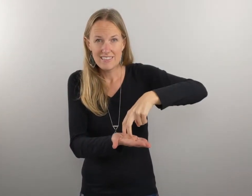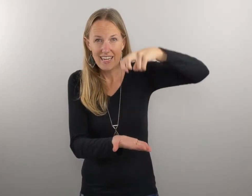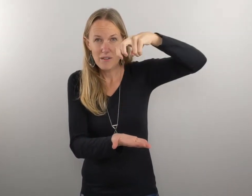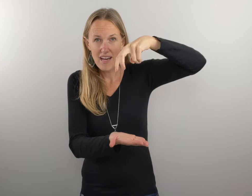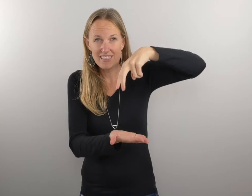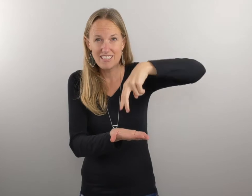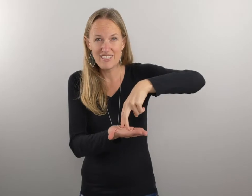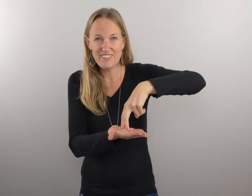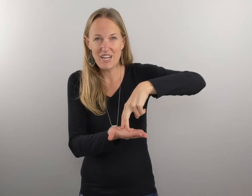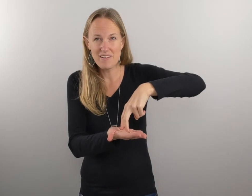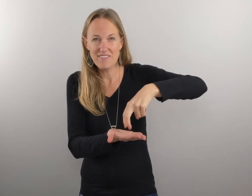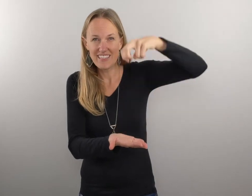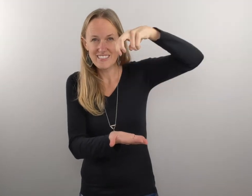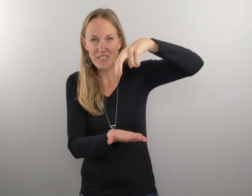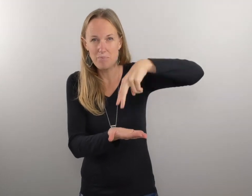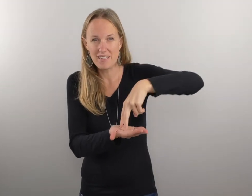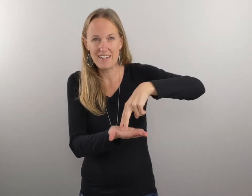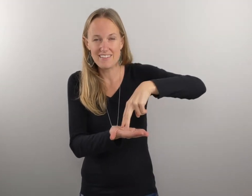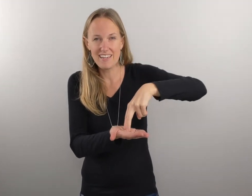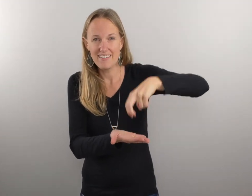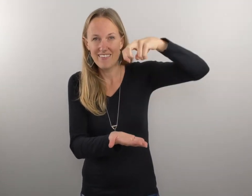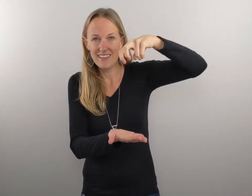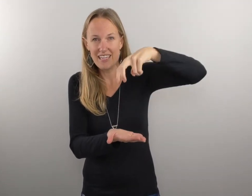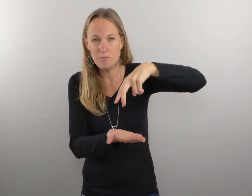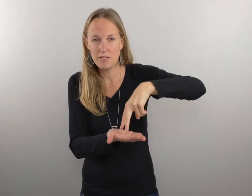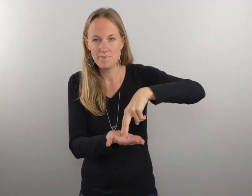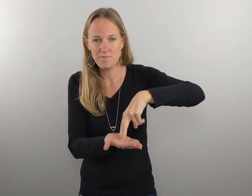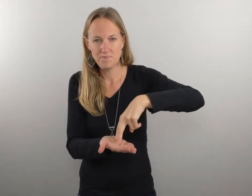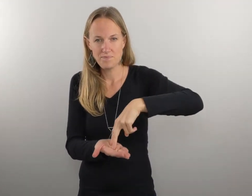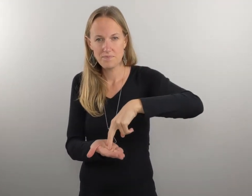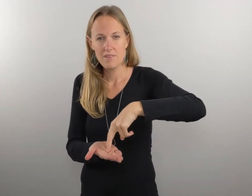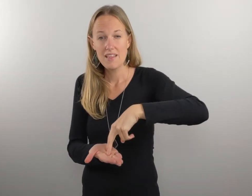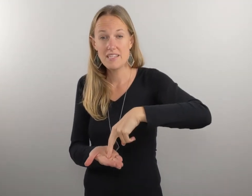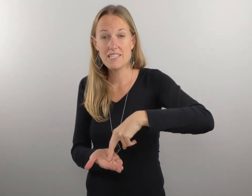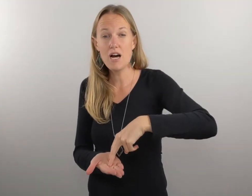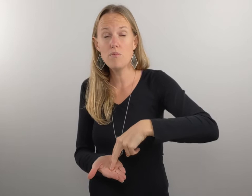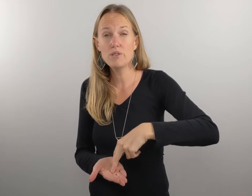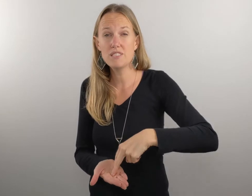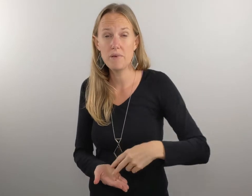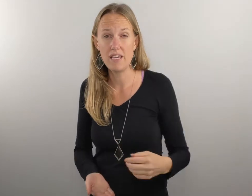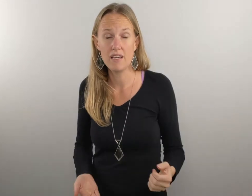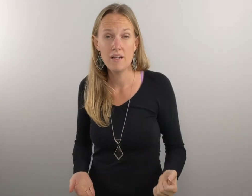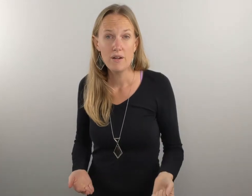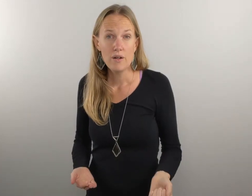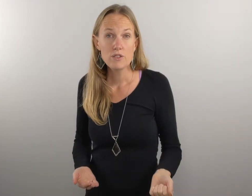okay, imagine your dominant fingers are jumping there, okay? Will leap. The dumb will speak.